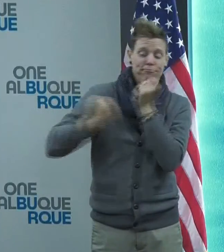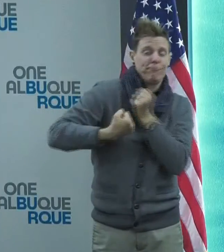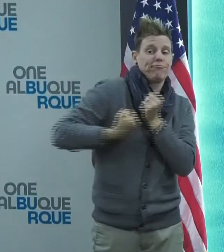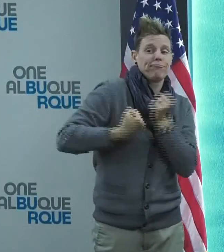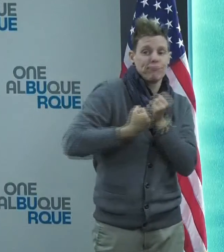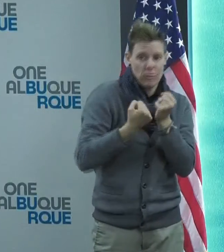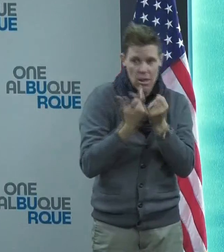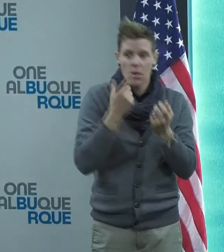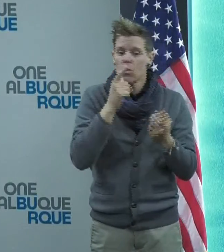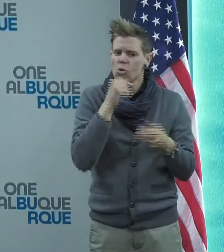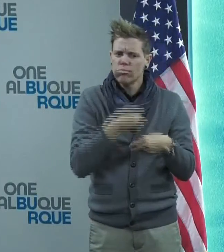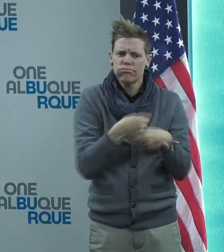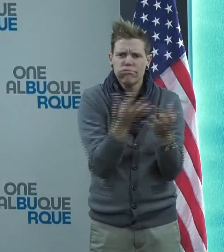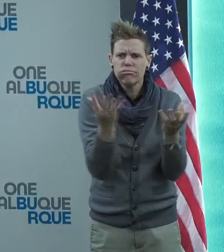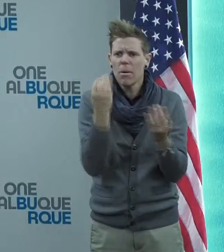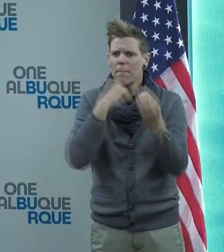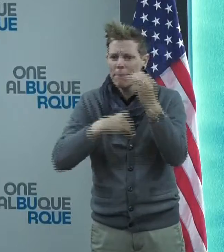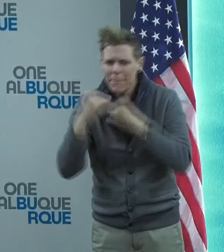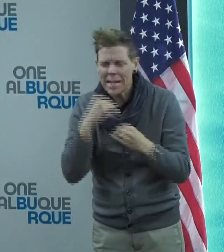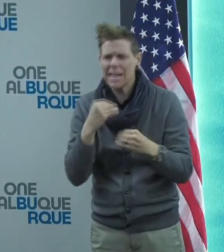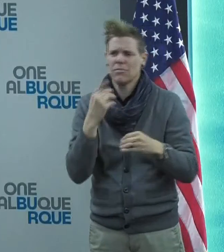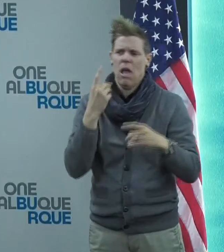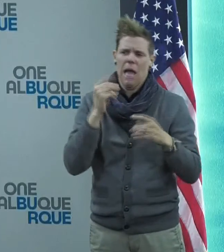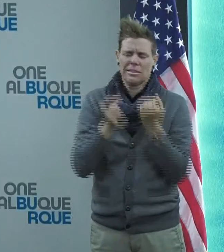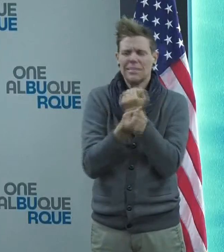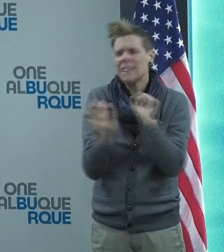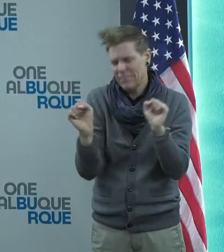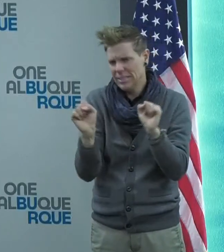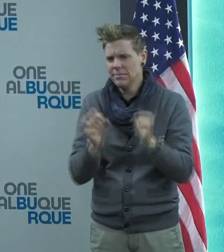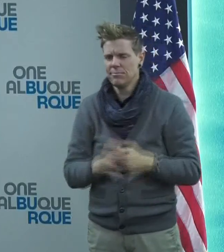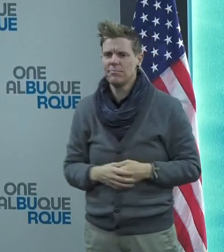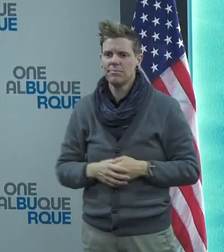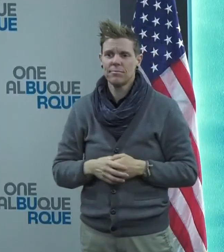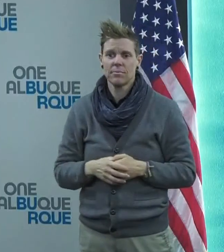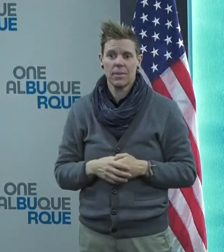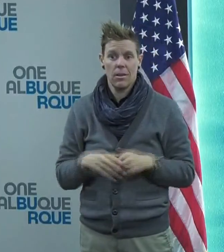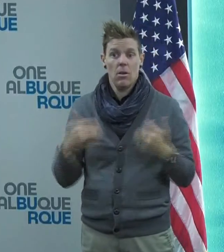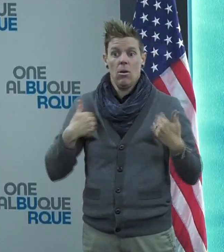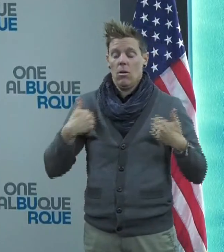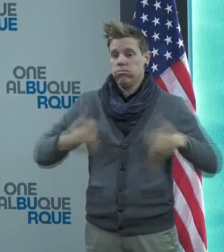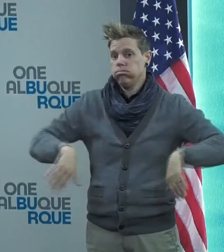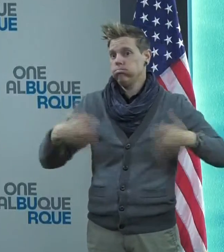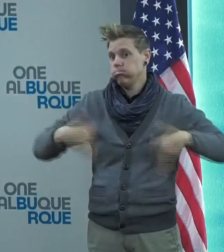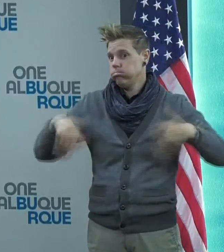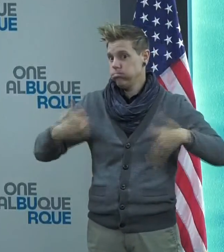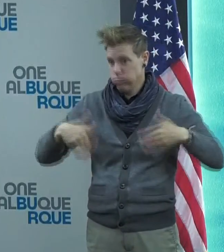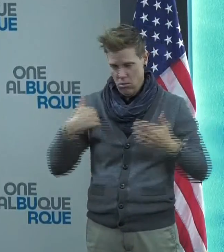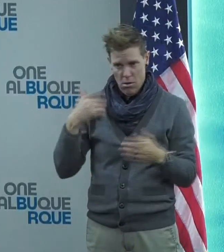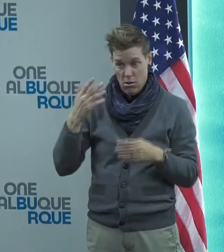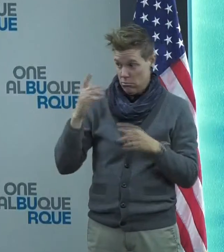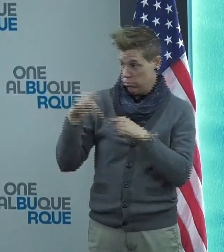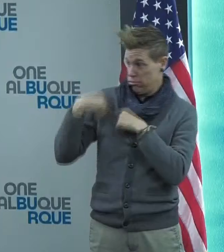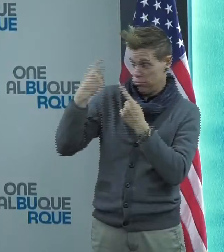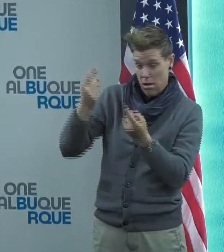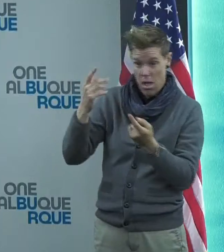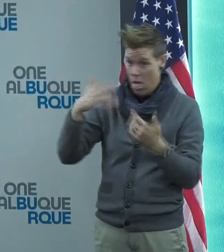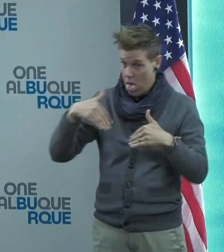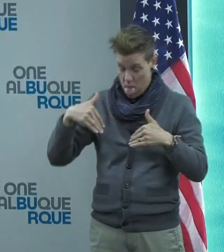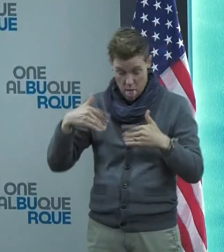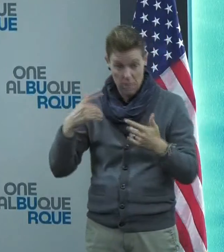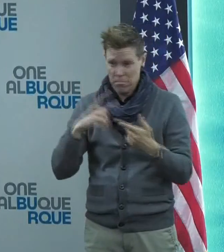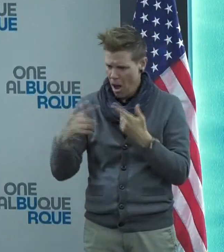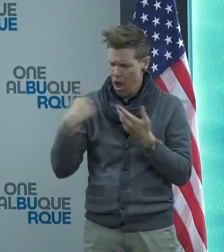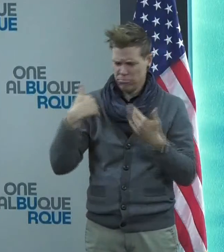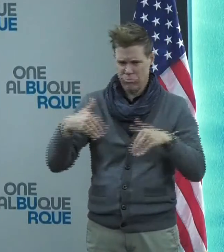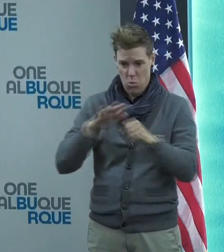locations. Again, something we've never been able to do before, but Albuquerque continues to step up to try and help there. All